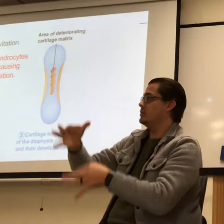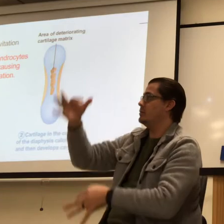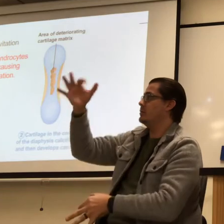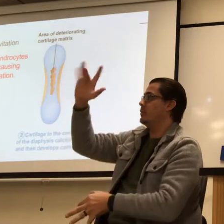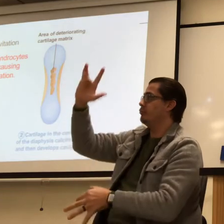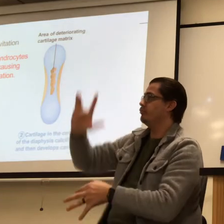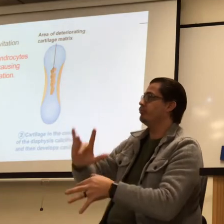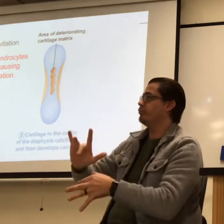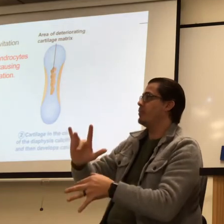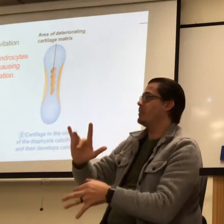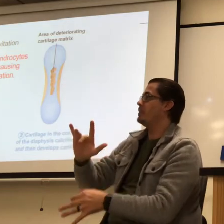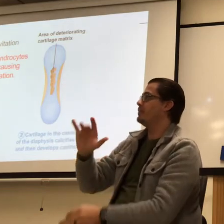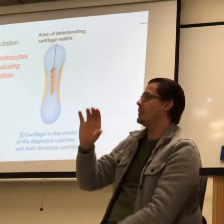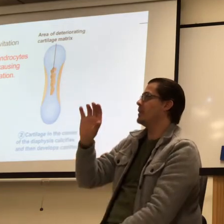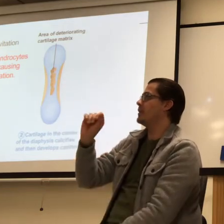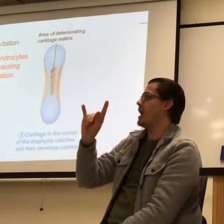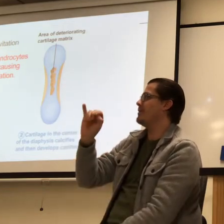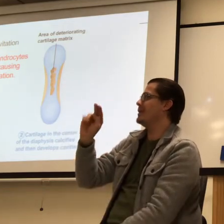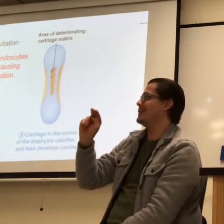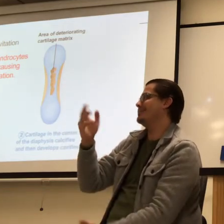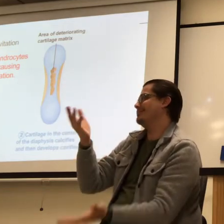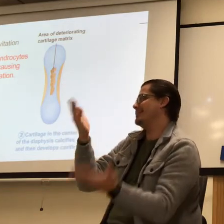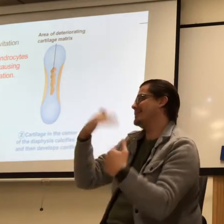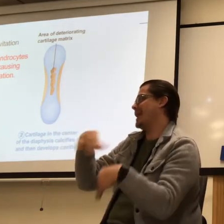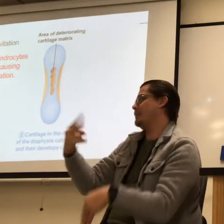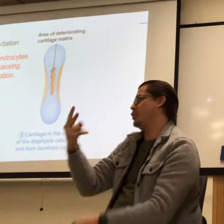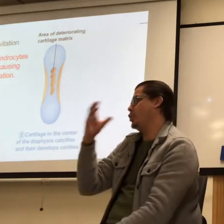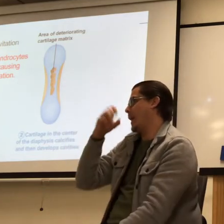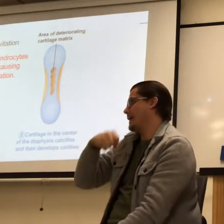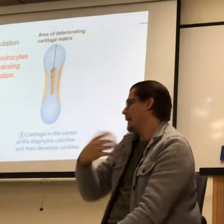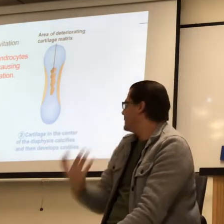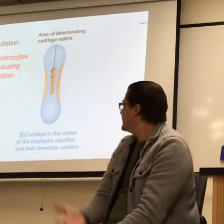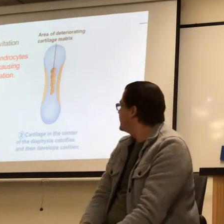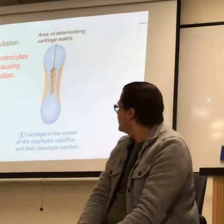So we call it cavitation step two, I guess.